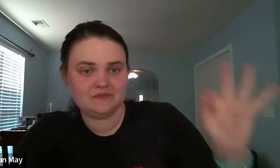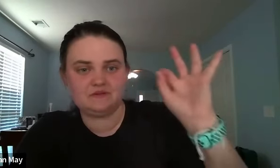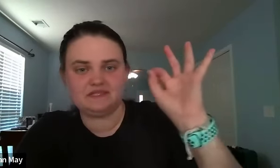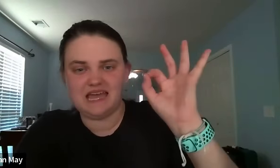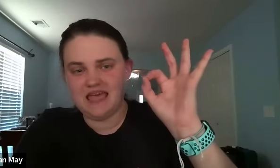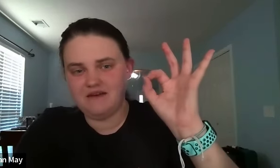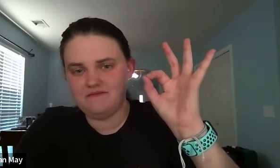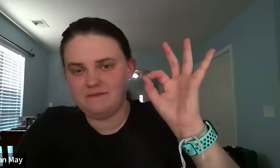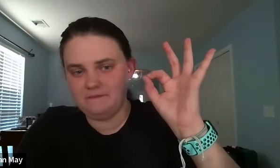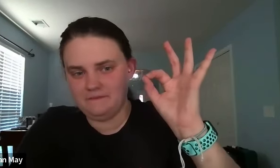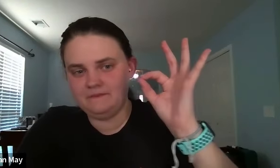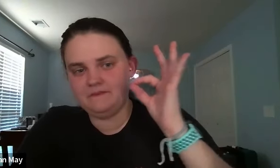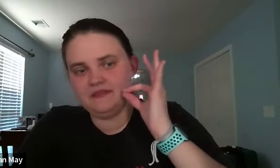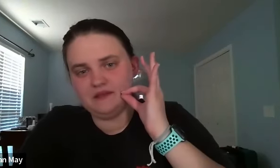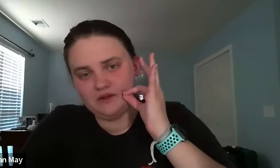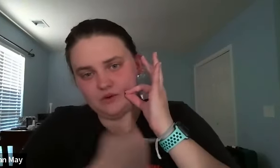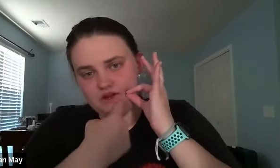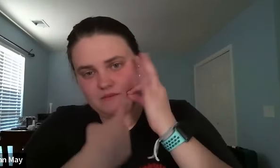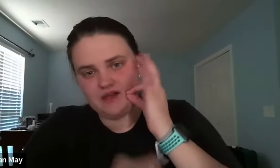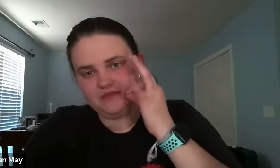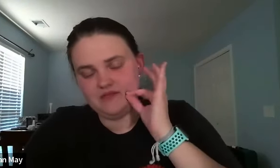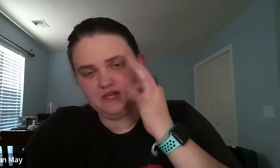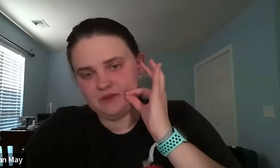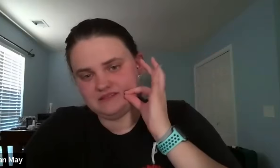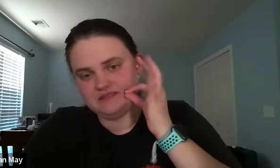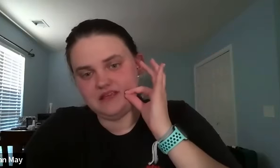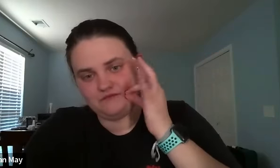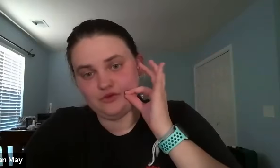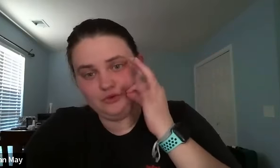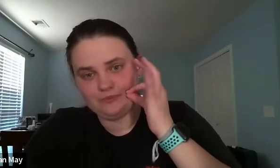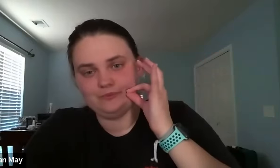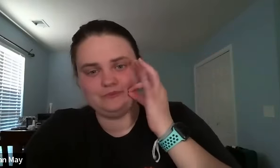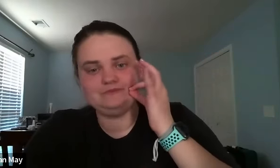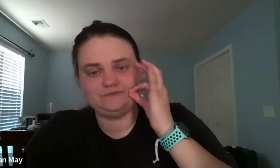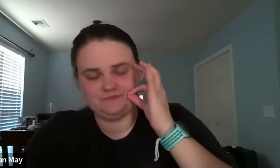So it's that F, corner of your mouth, and then you bounce it a little, yeah, fruit.